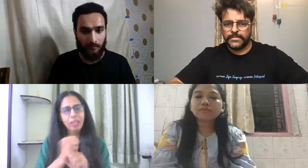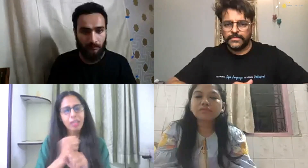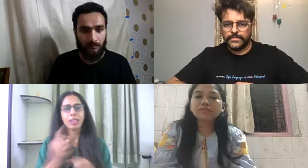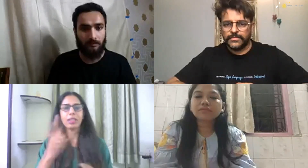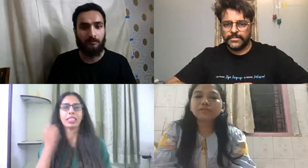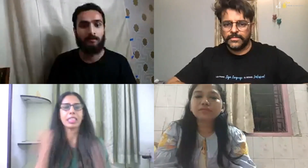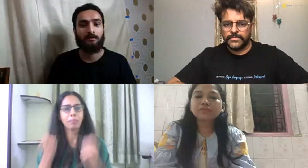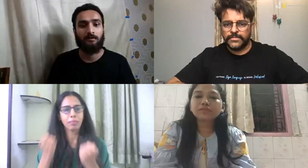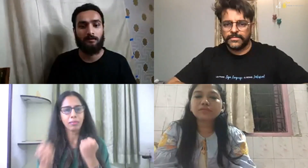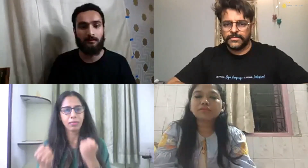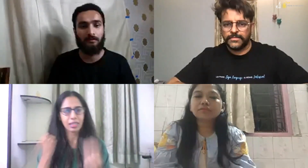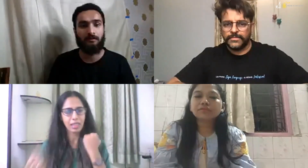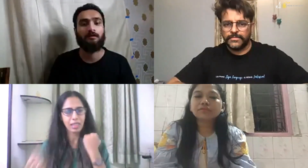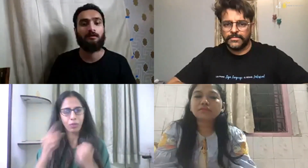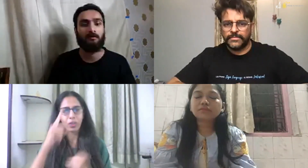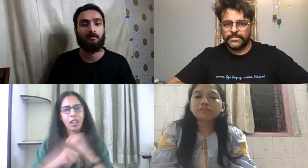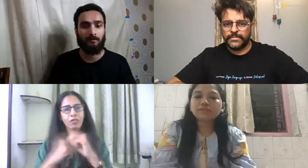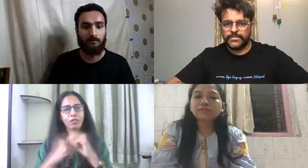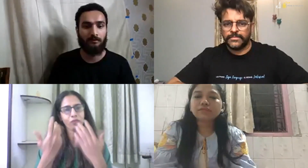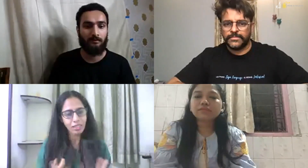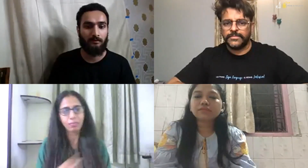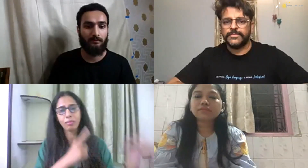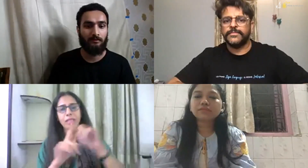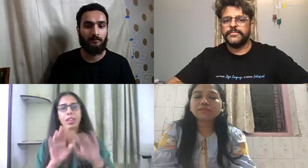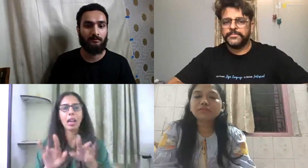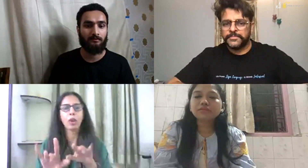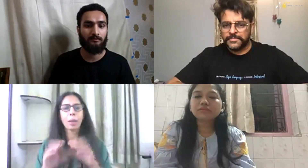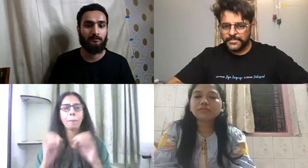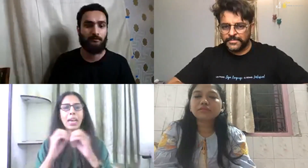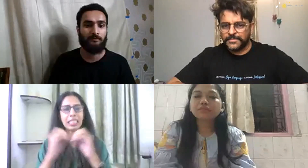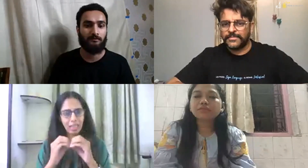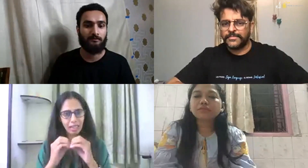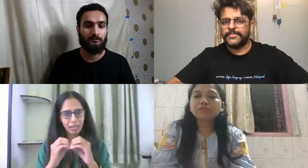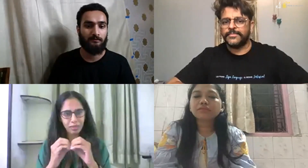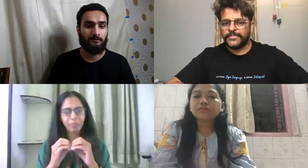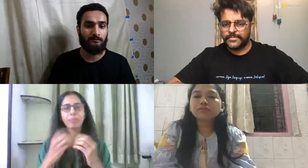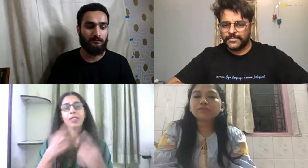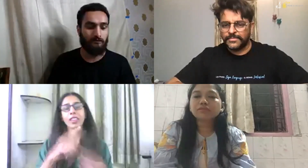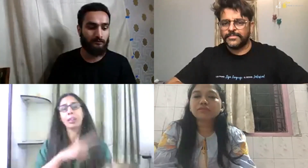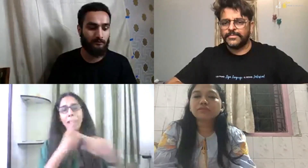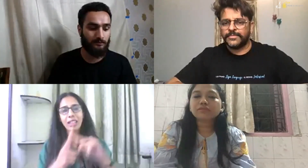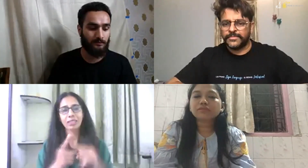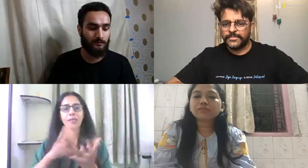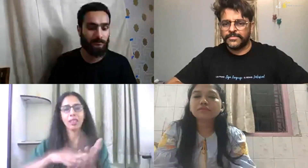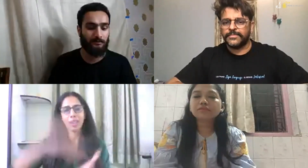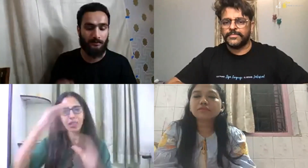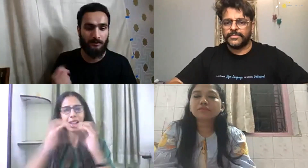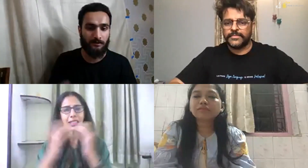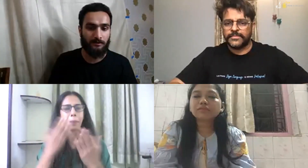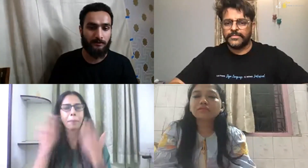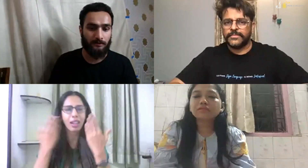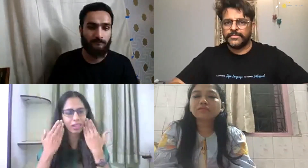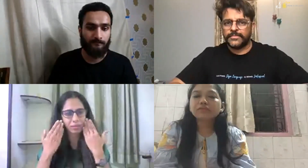So I began working with I worked in gym as a gym trainer. Then I worked in a